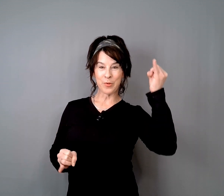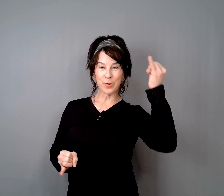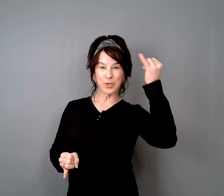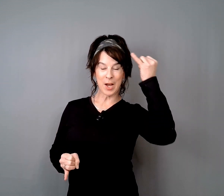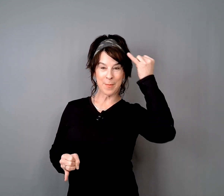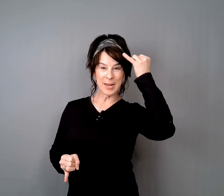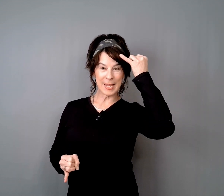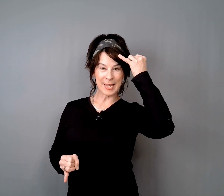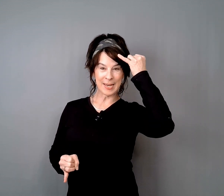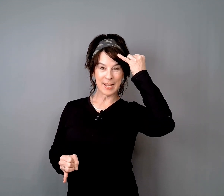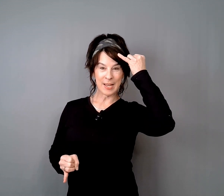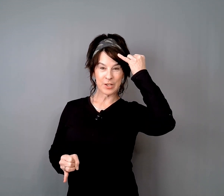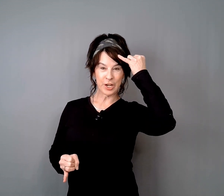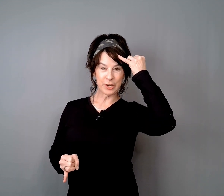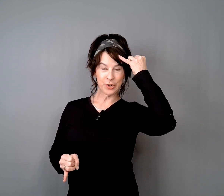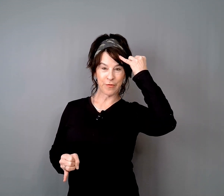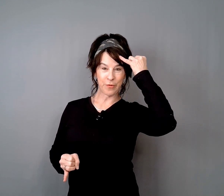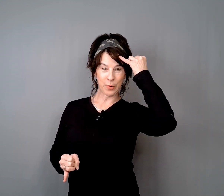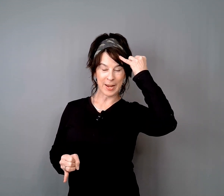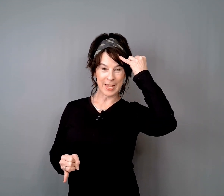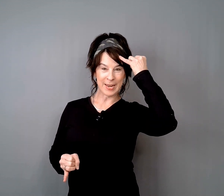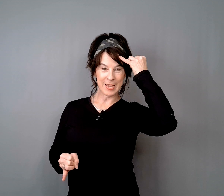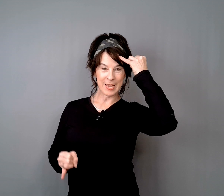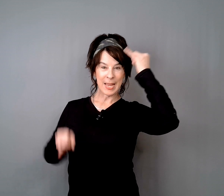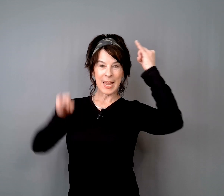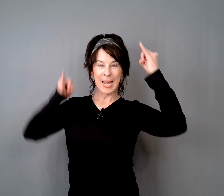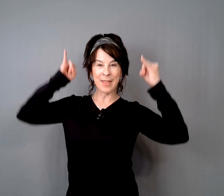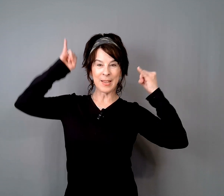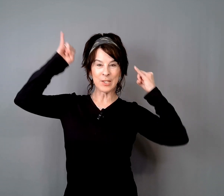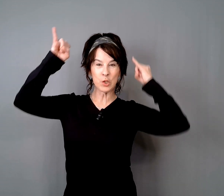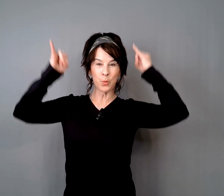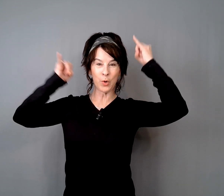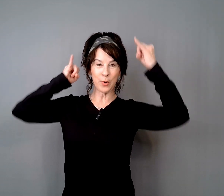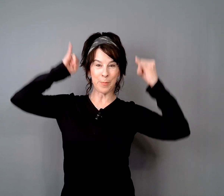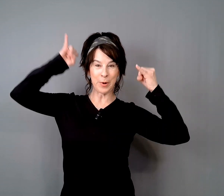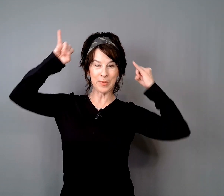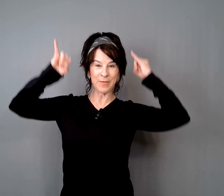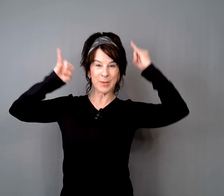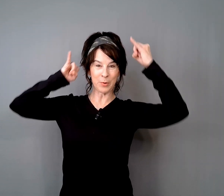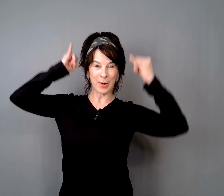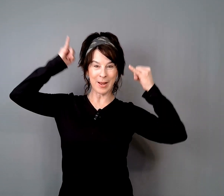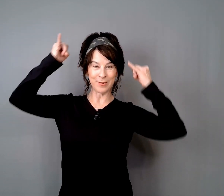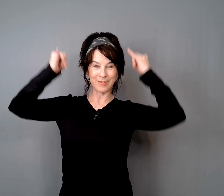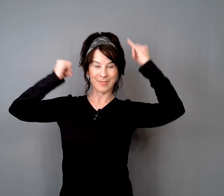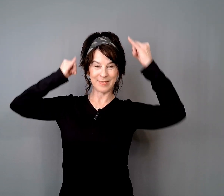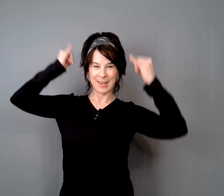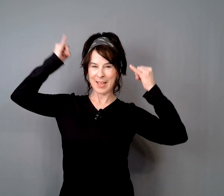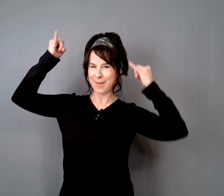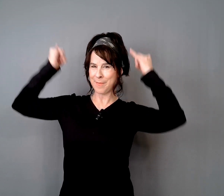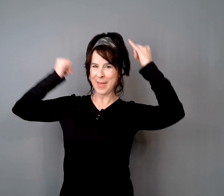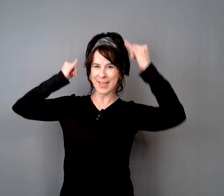your dominant hand, touch your forehead and then swirl both of them around.